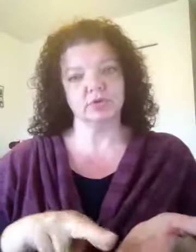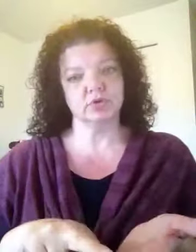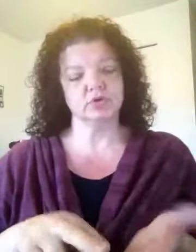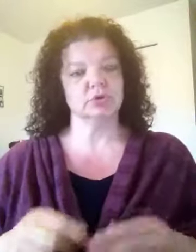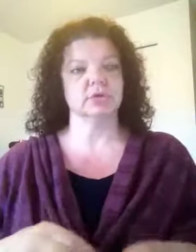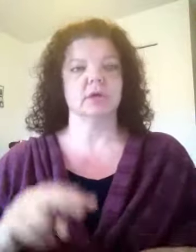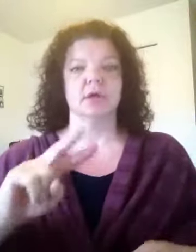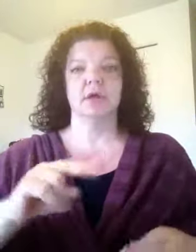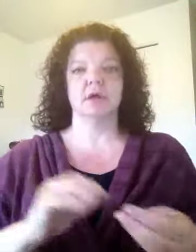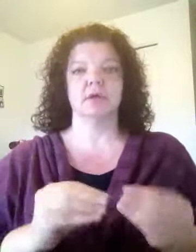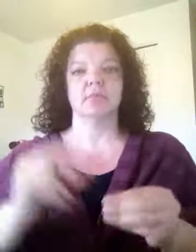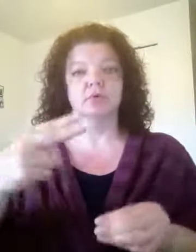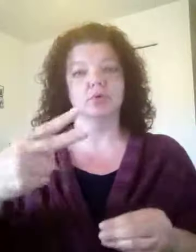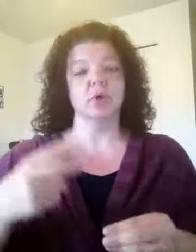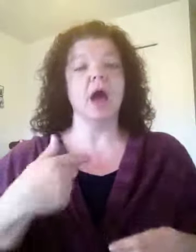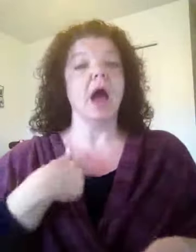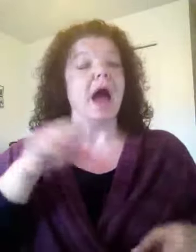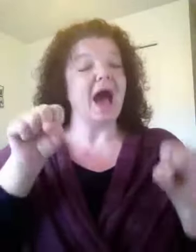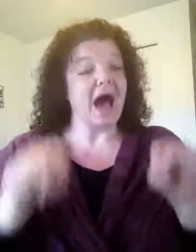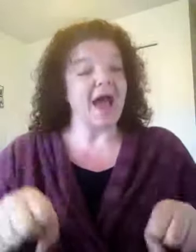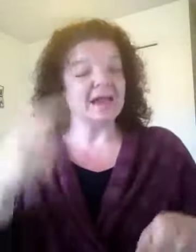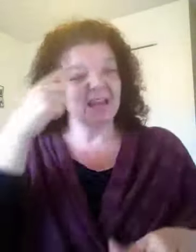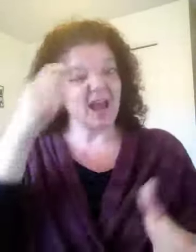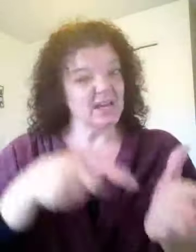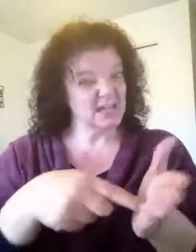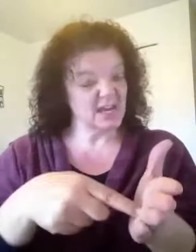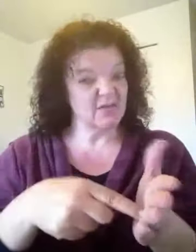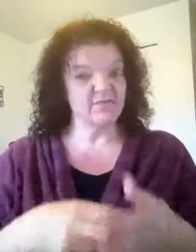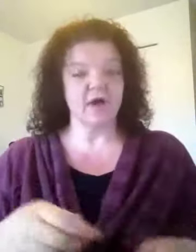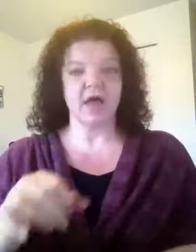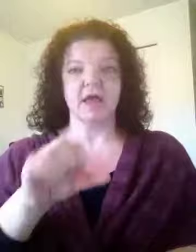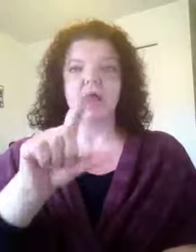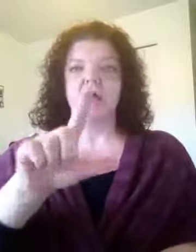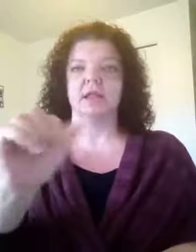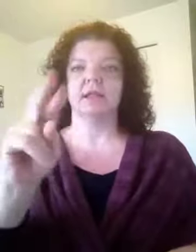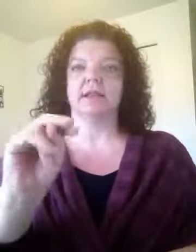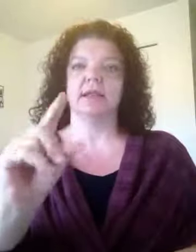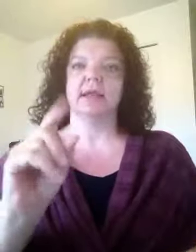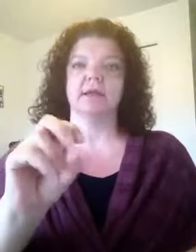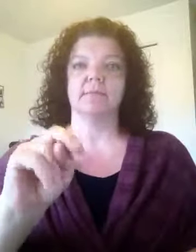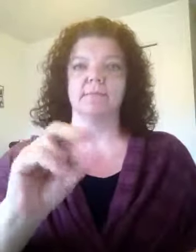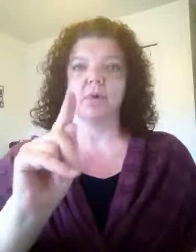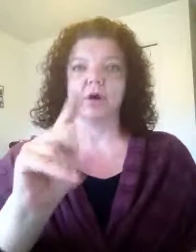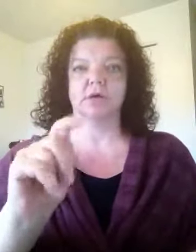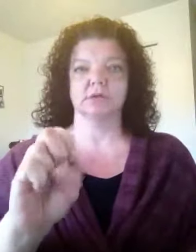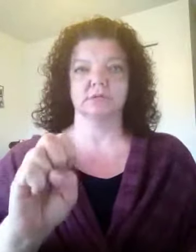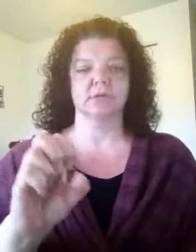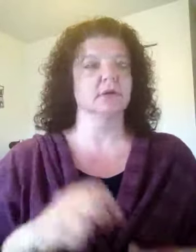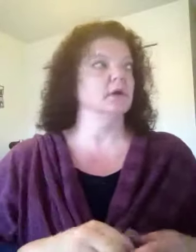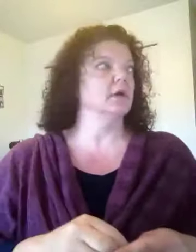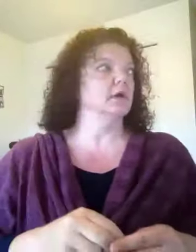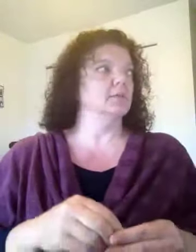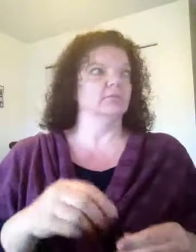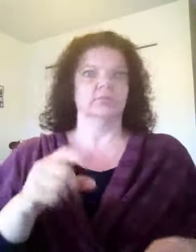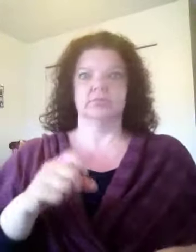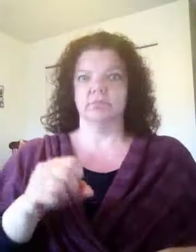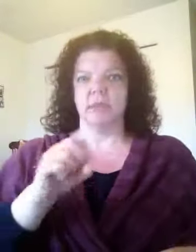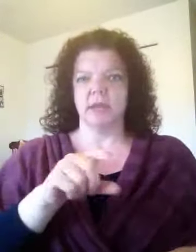landmarks in Texas, and I can design a landform honoring a famous leader. So today you may move into the actual